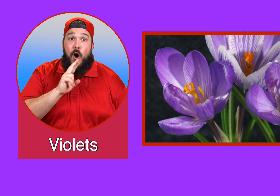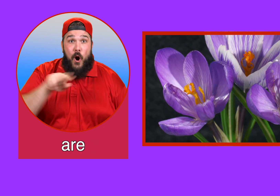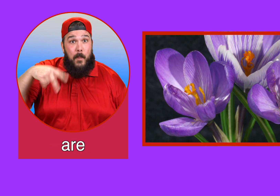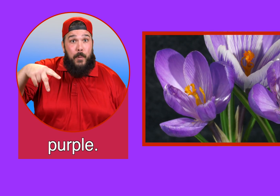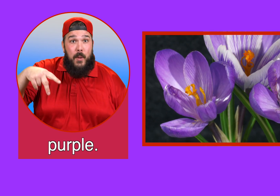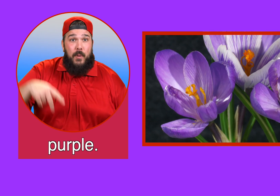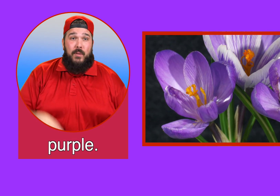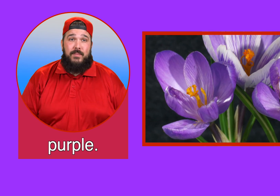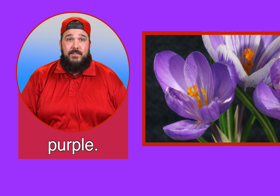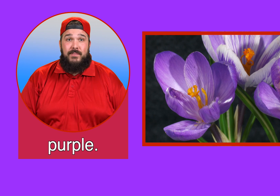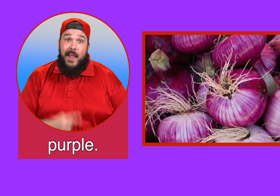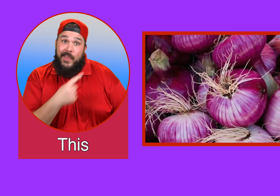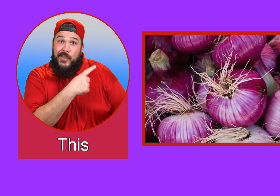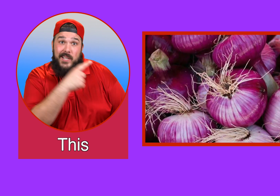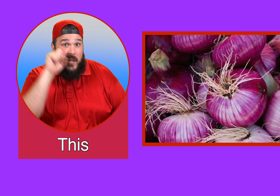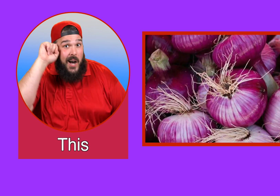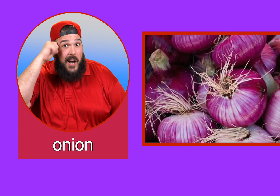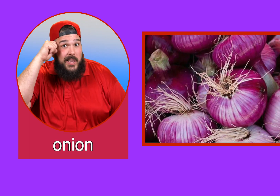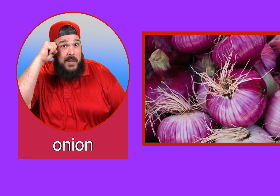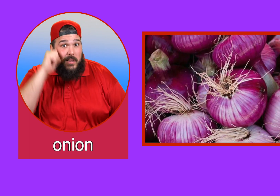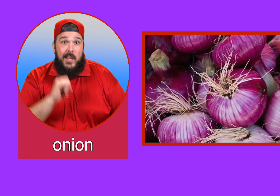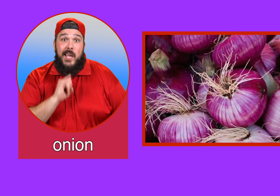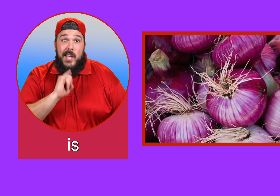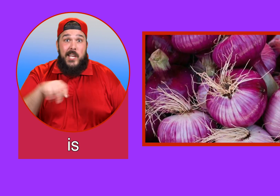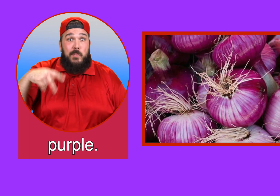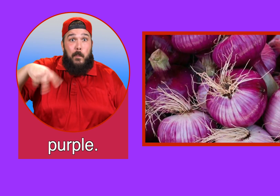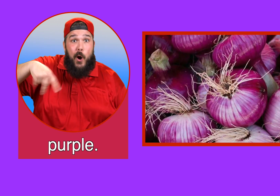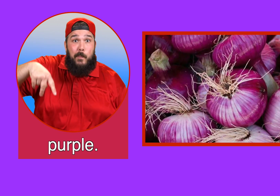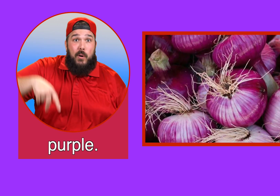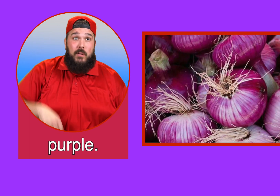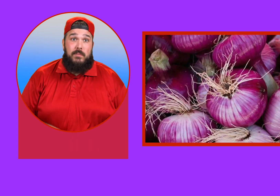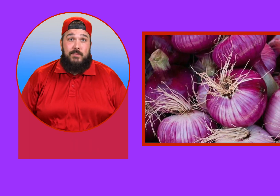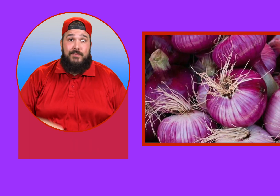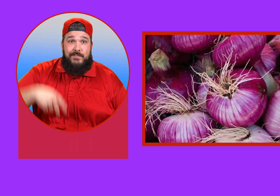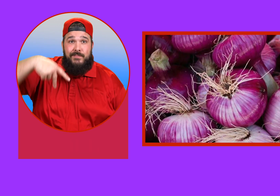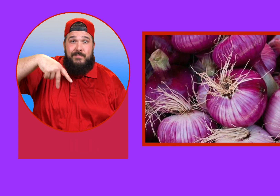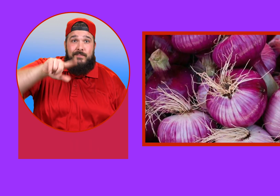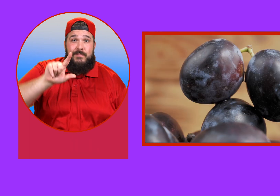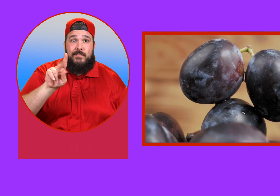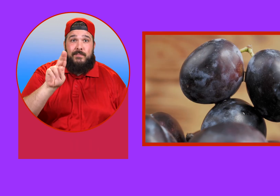Violets are purple. This onion is purple.